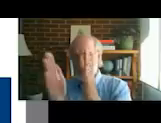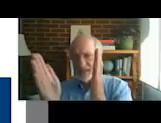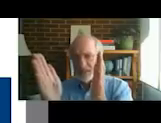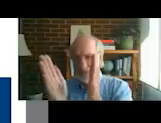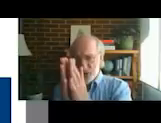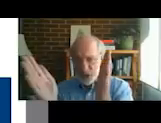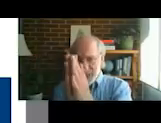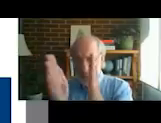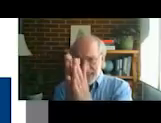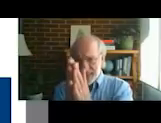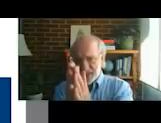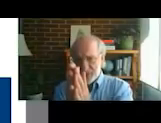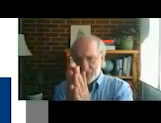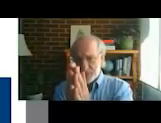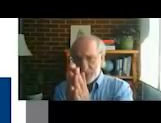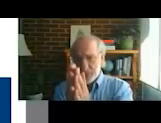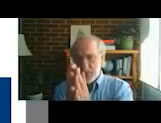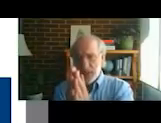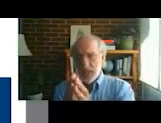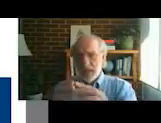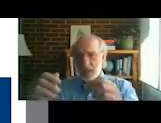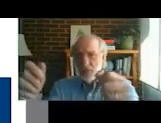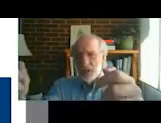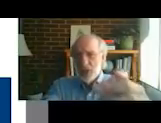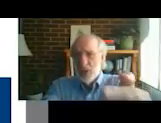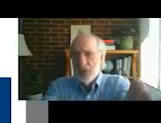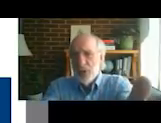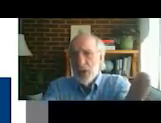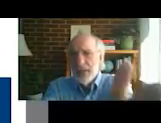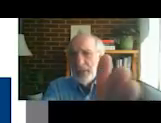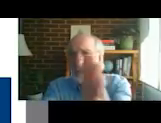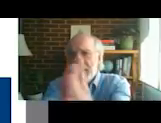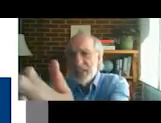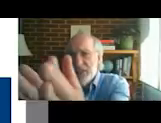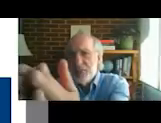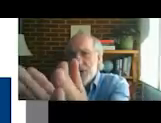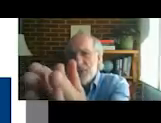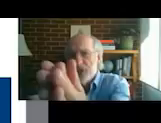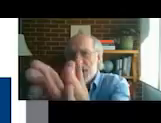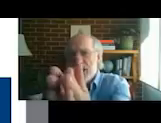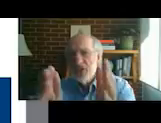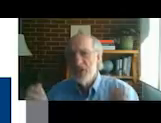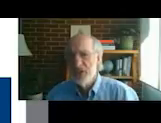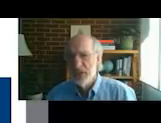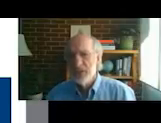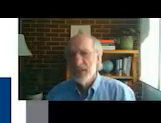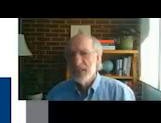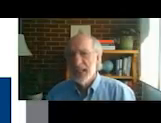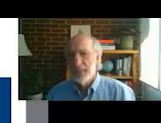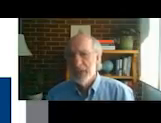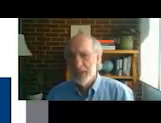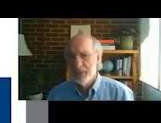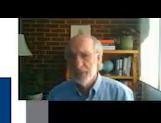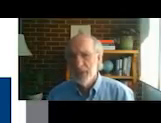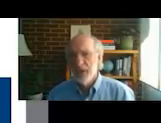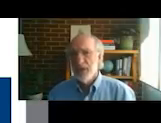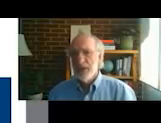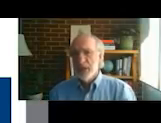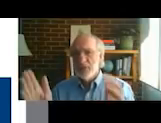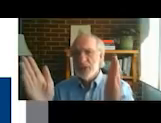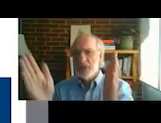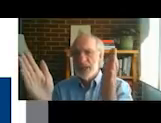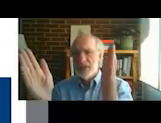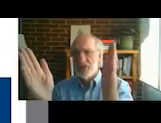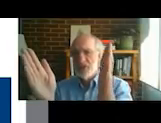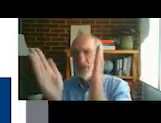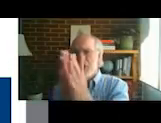something like this: do this. And then I'll reach over and physically prompt the child to imitate clapping. Then